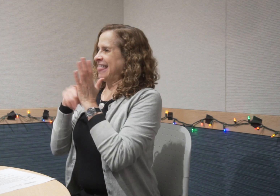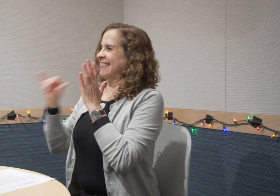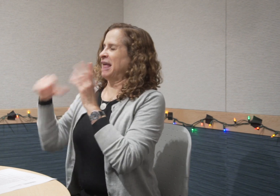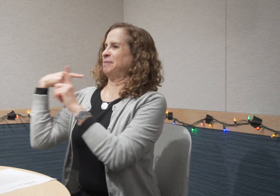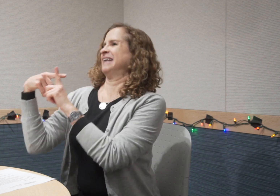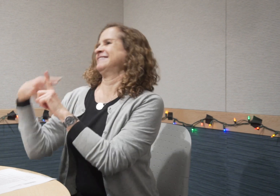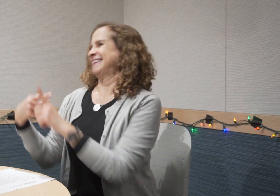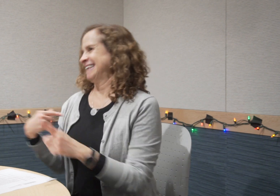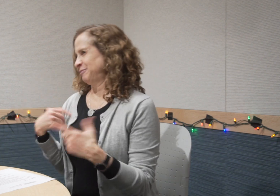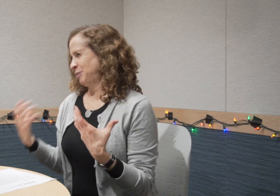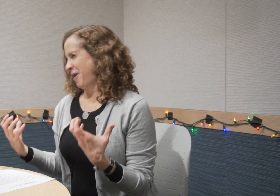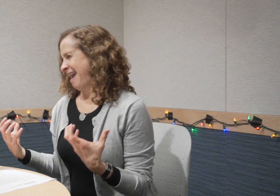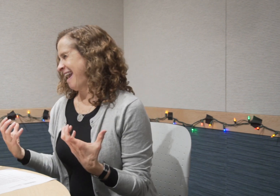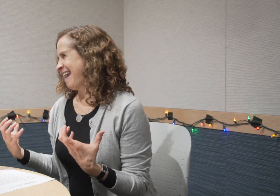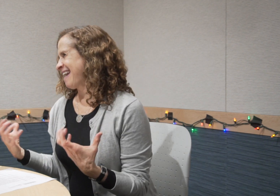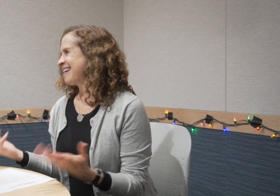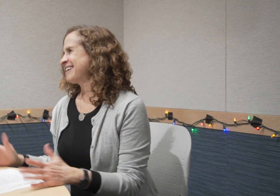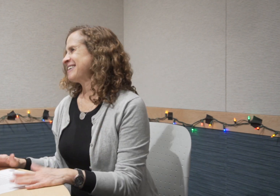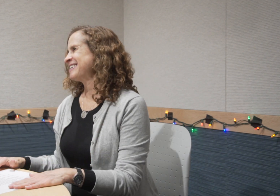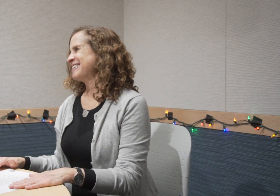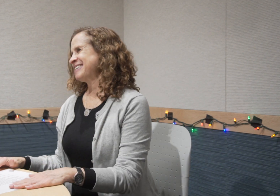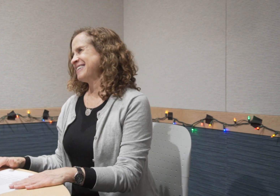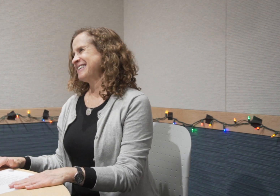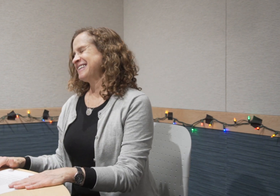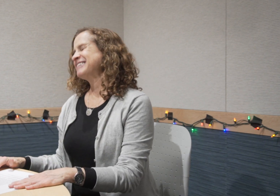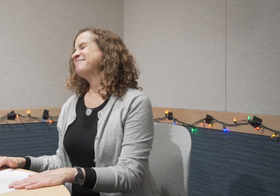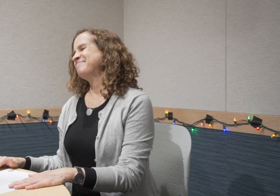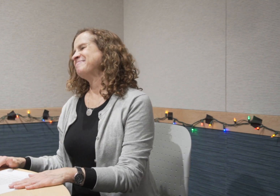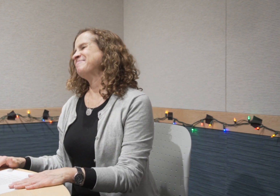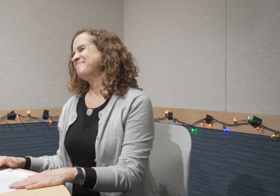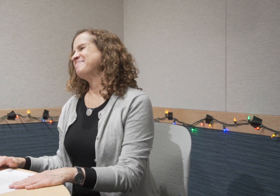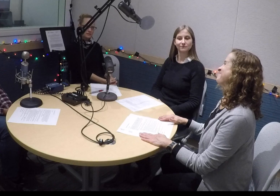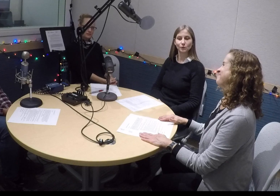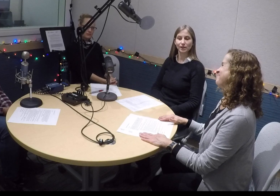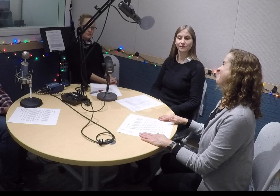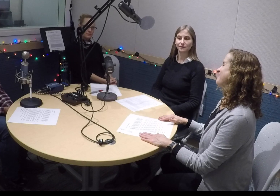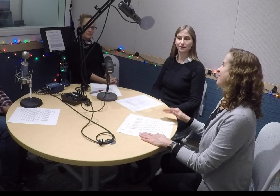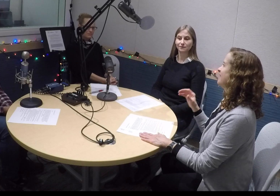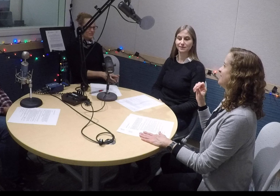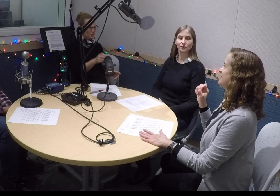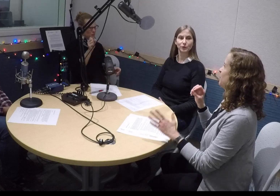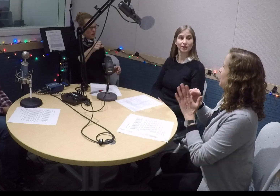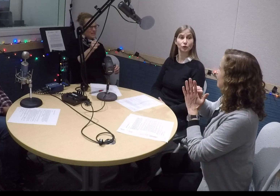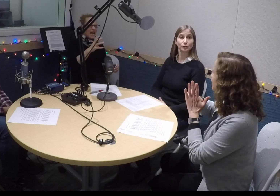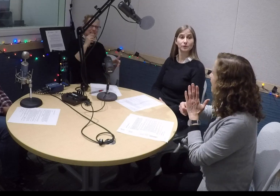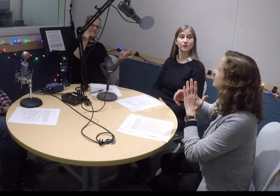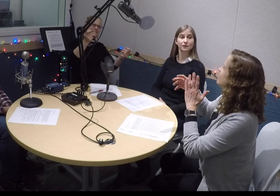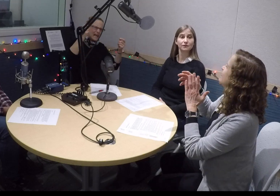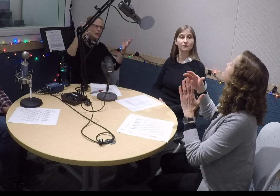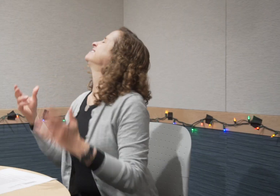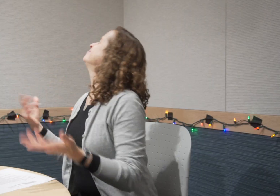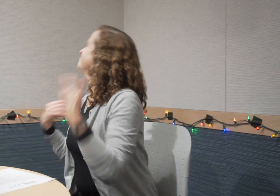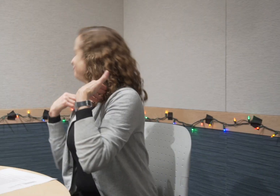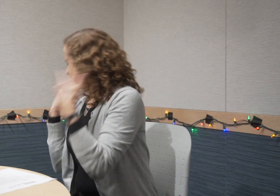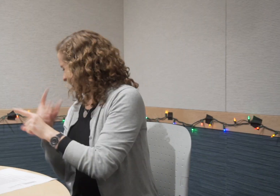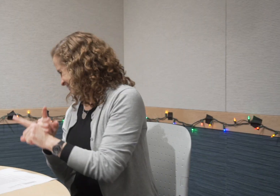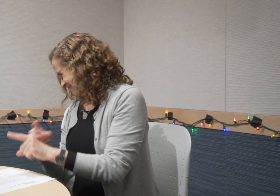any human experience. Sure. And we want to show the positive sides of deafness. So. Well, yeah, and celebrate your community.